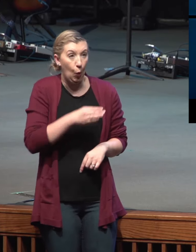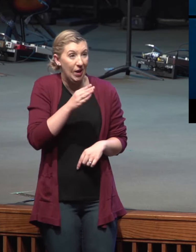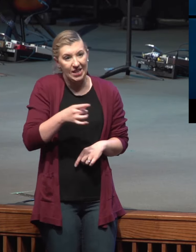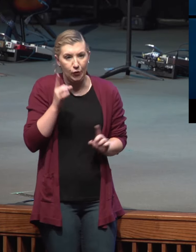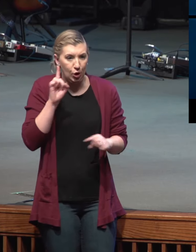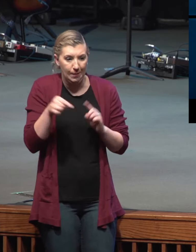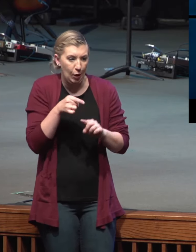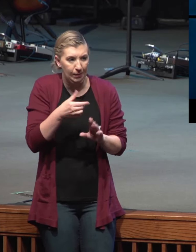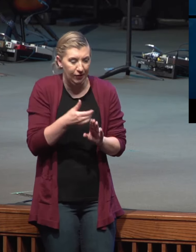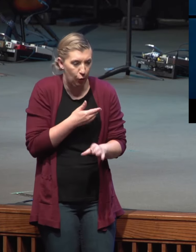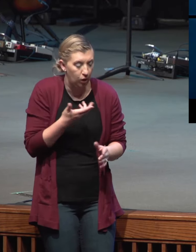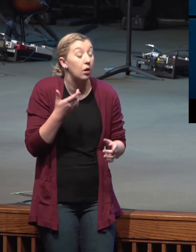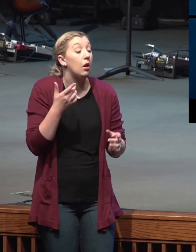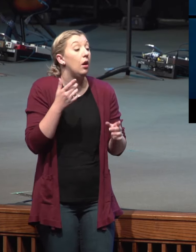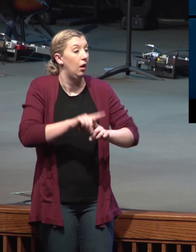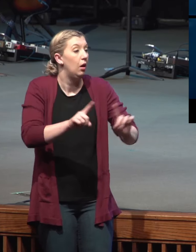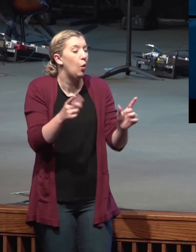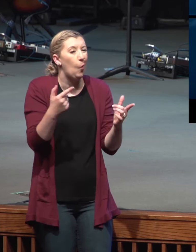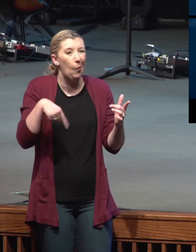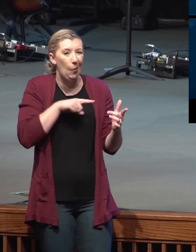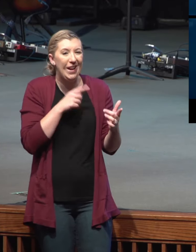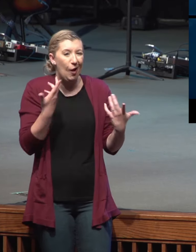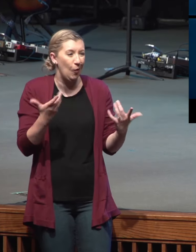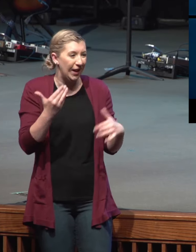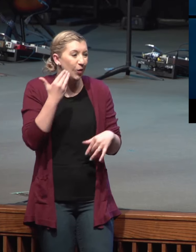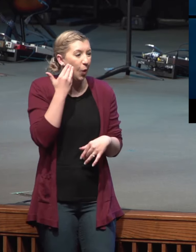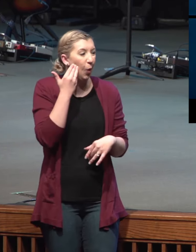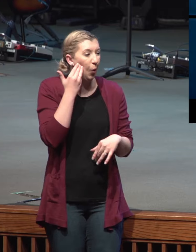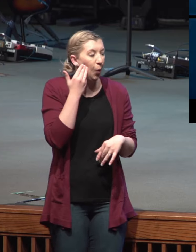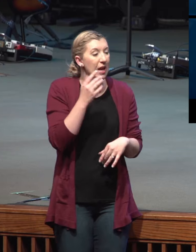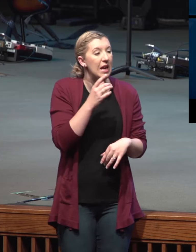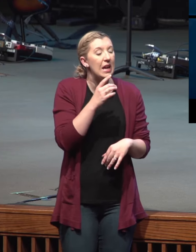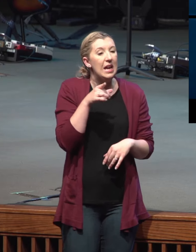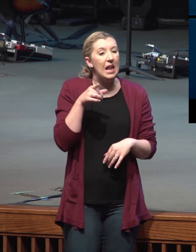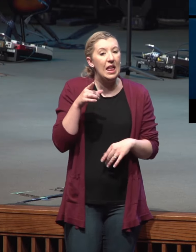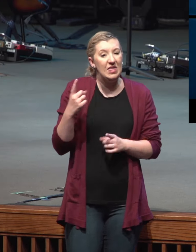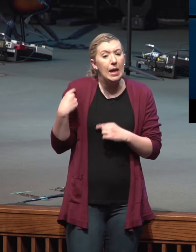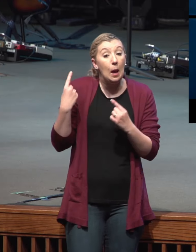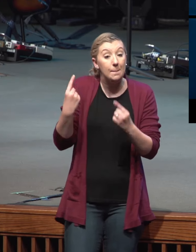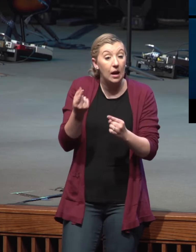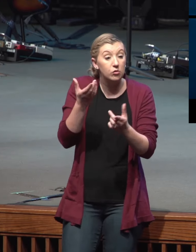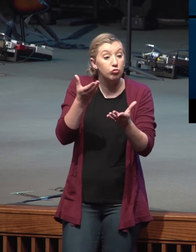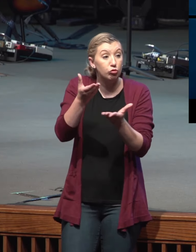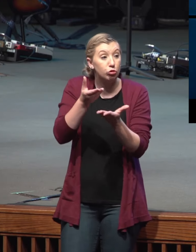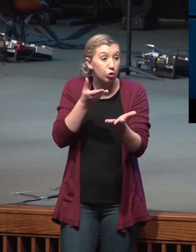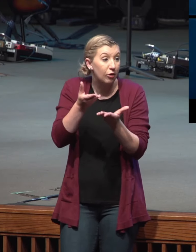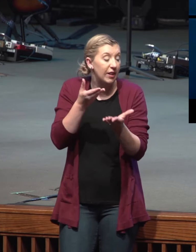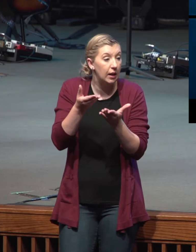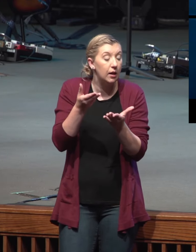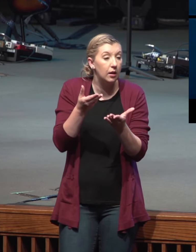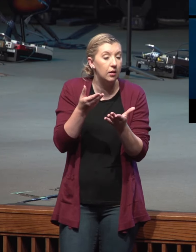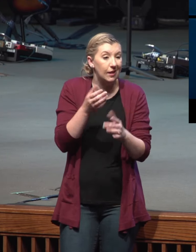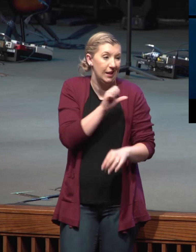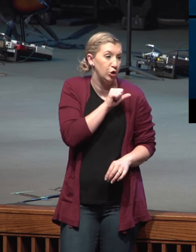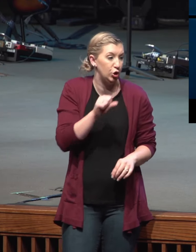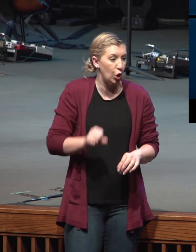before. However, we already know that Dave had been serving some in Saul's